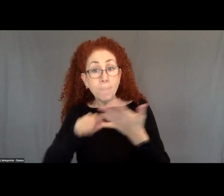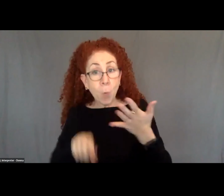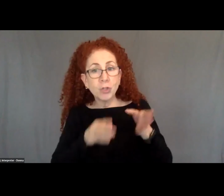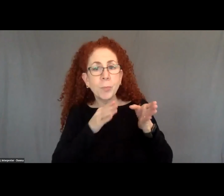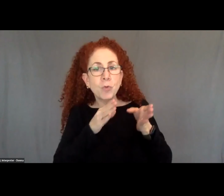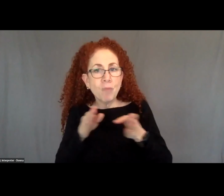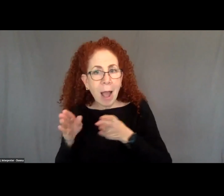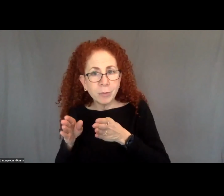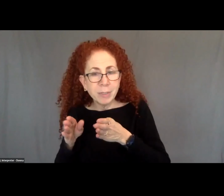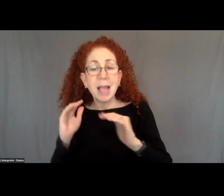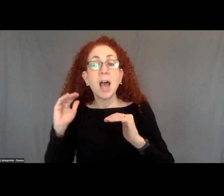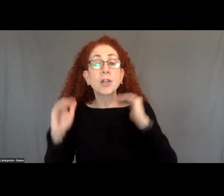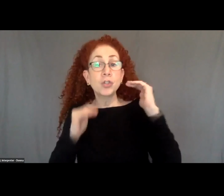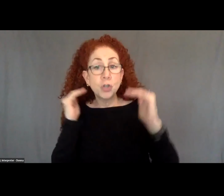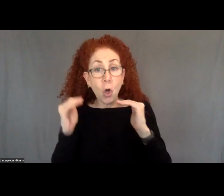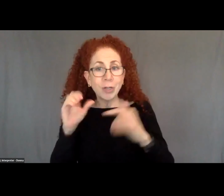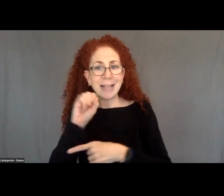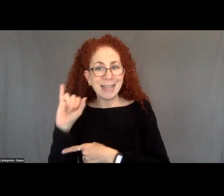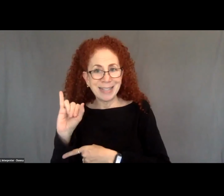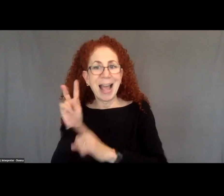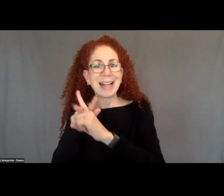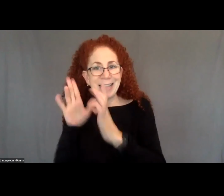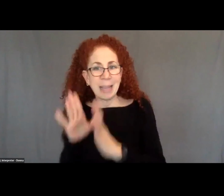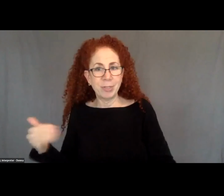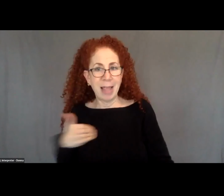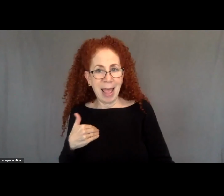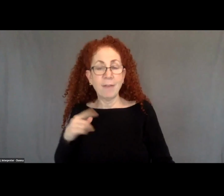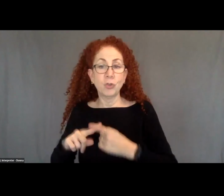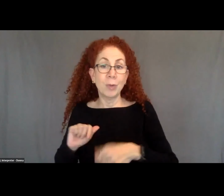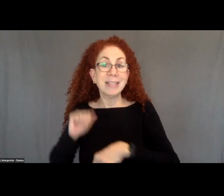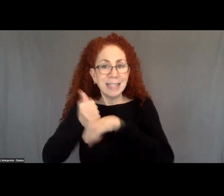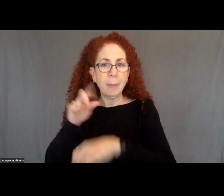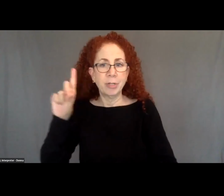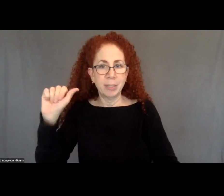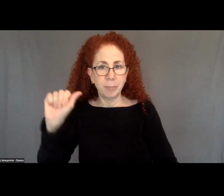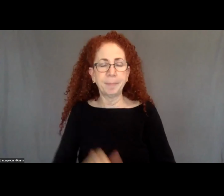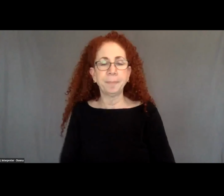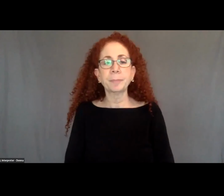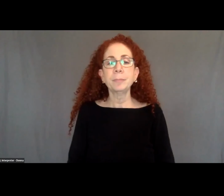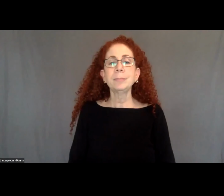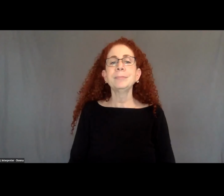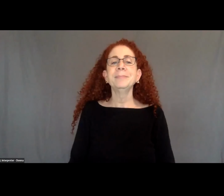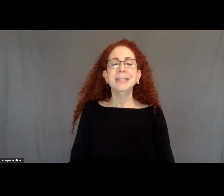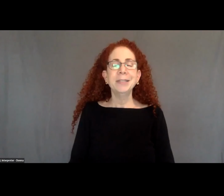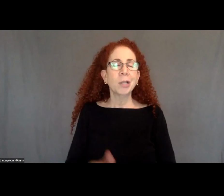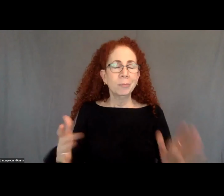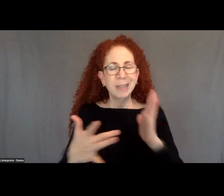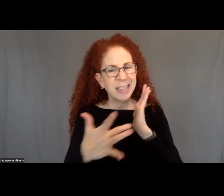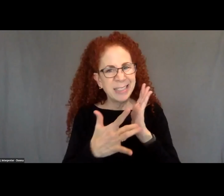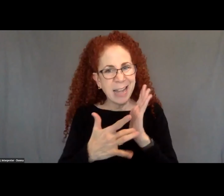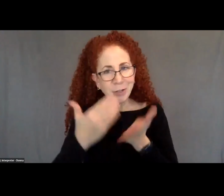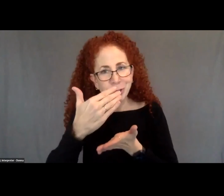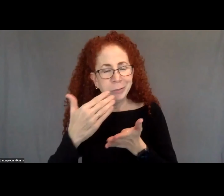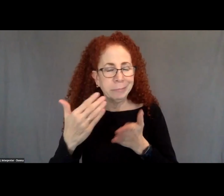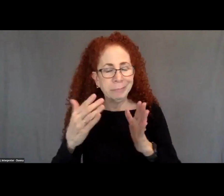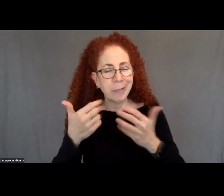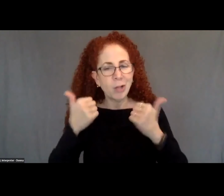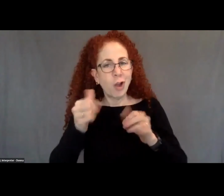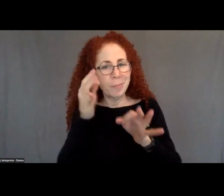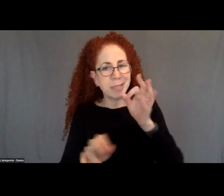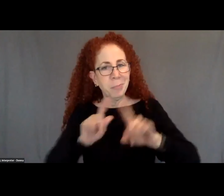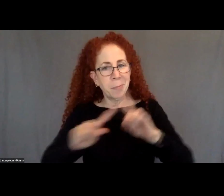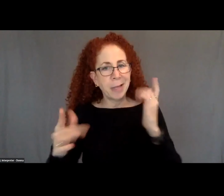that adult SSI claimants had to establish disability. So to get a little bit technical, I'll try to be simple